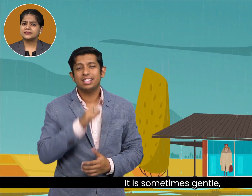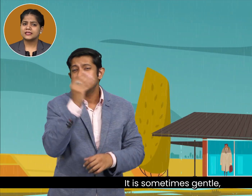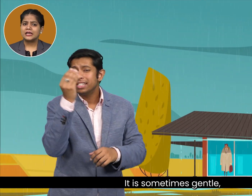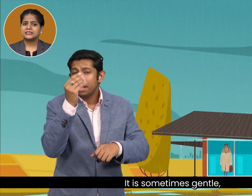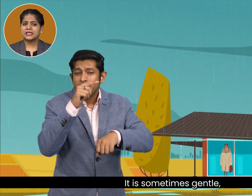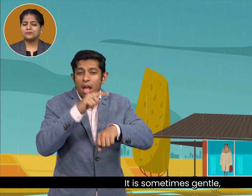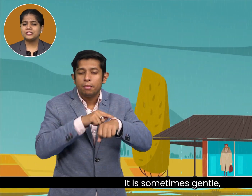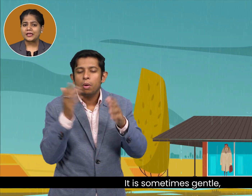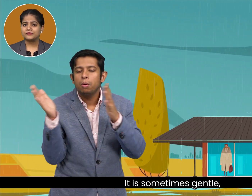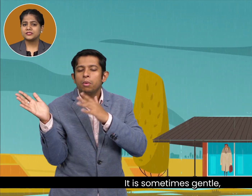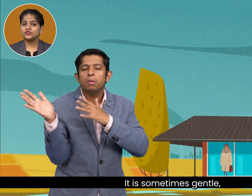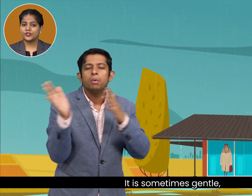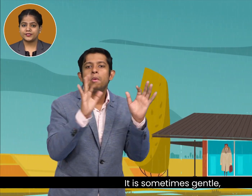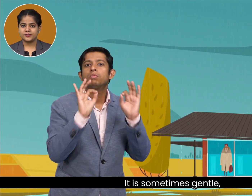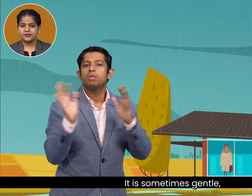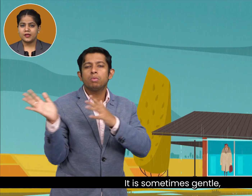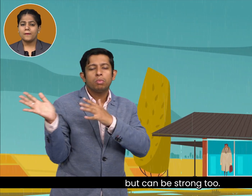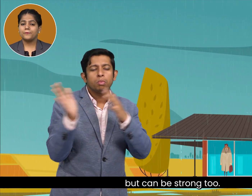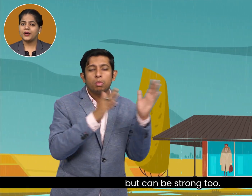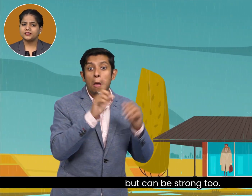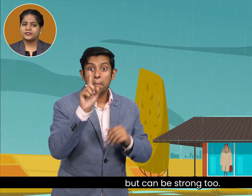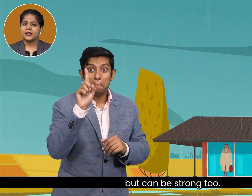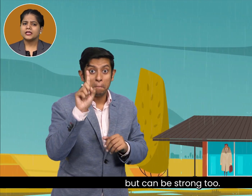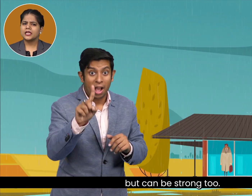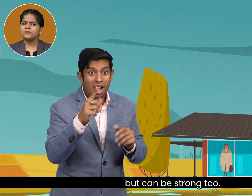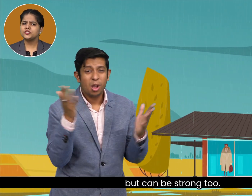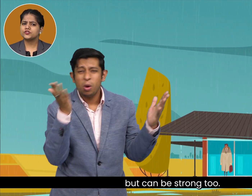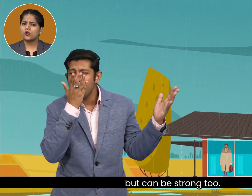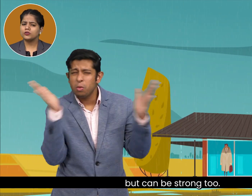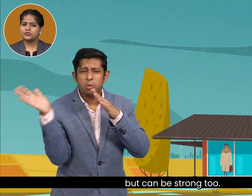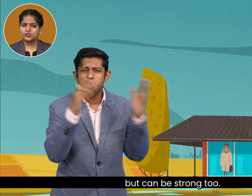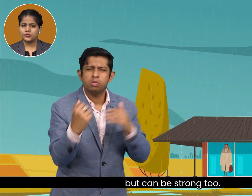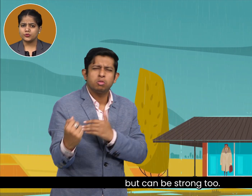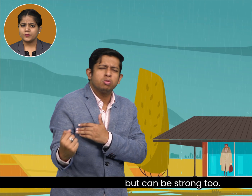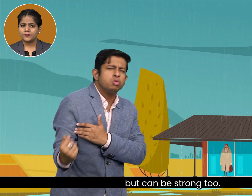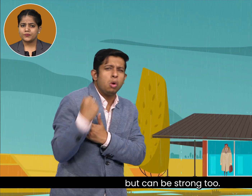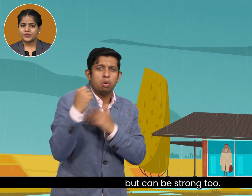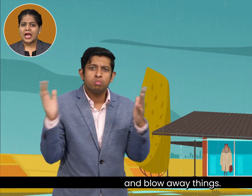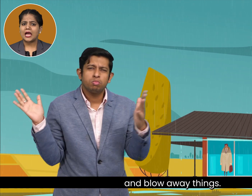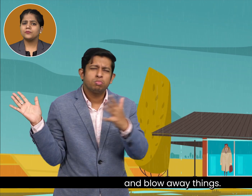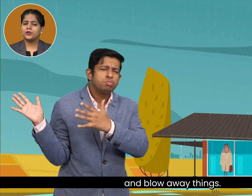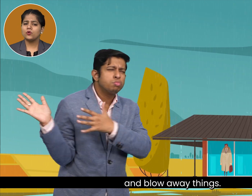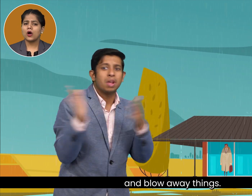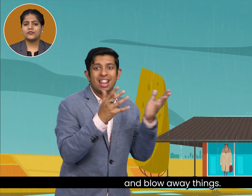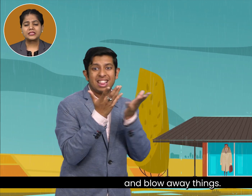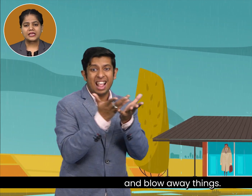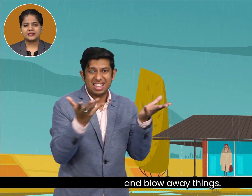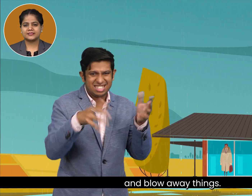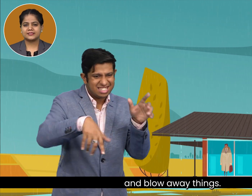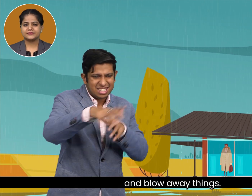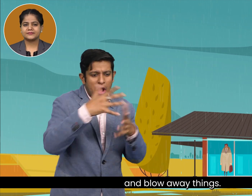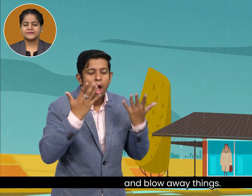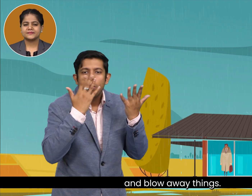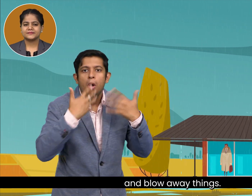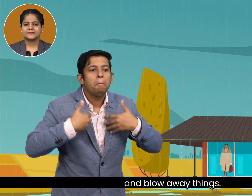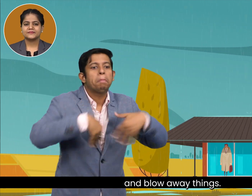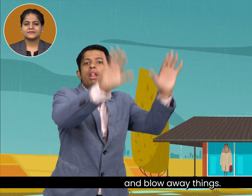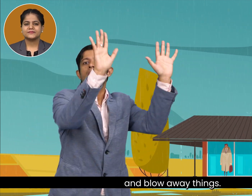It is sometimes gentle but can be strong too and blow away